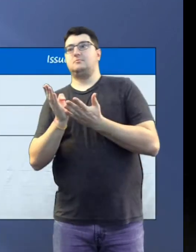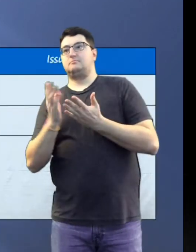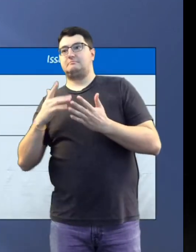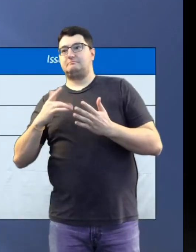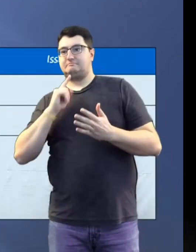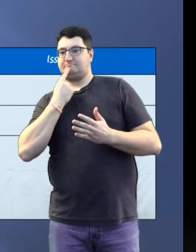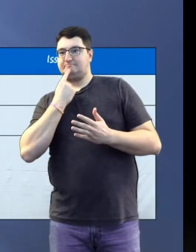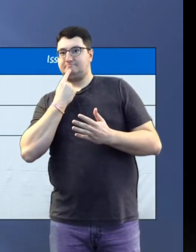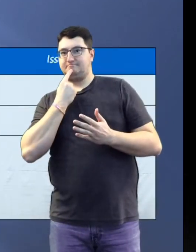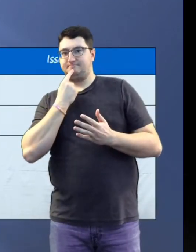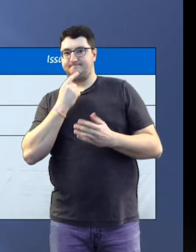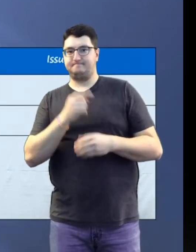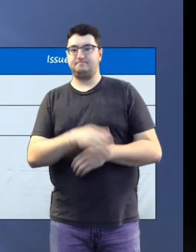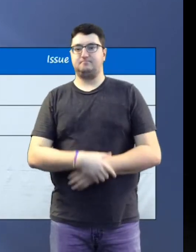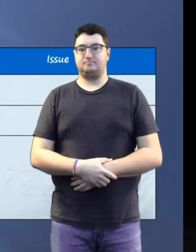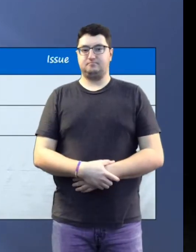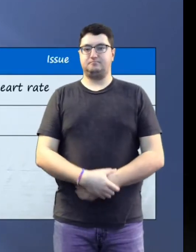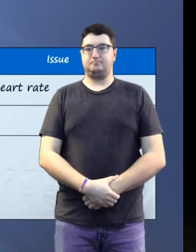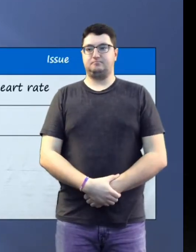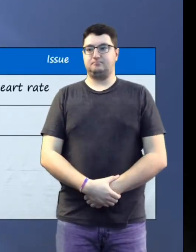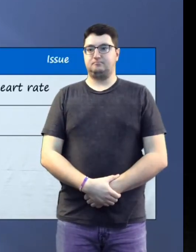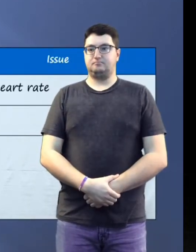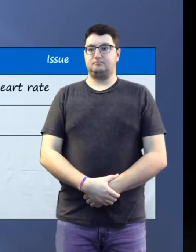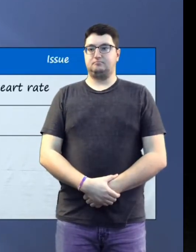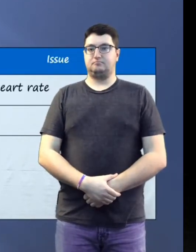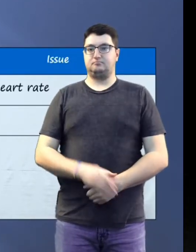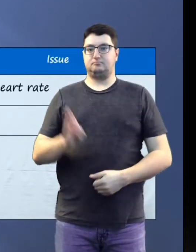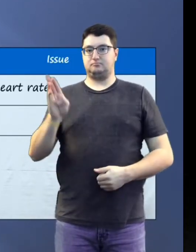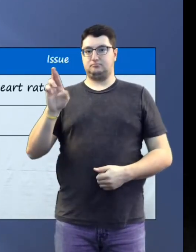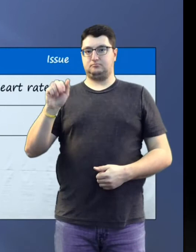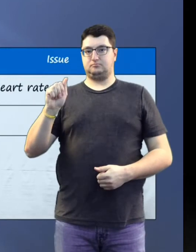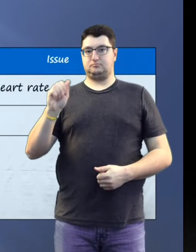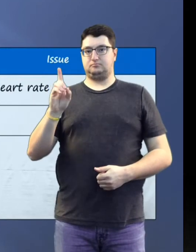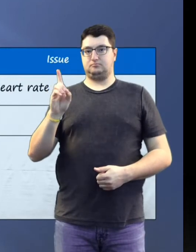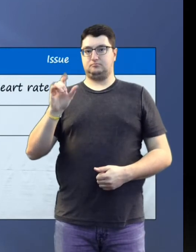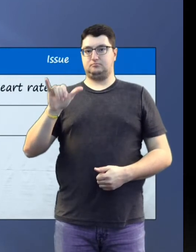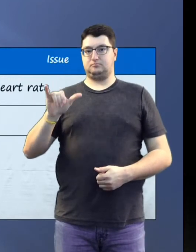Bradycardia is a heart rate that is too slow to meet the body's needs.